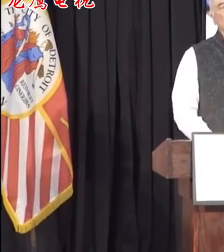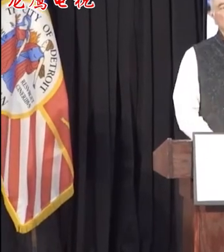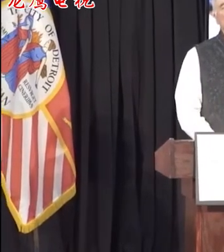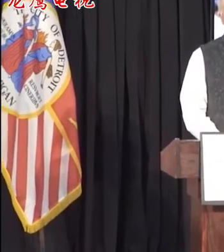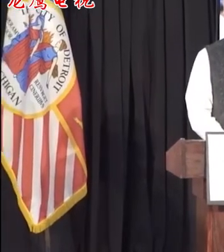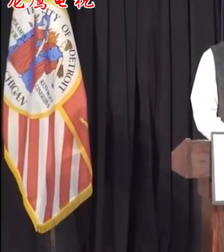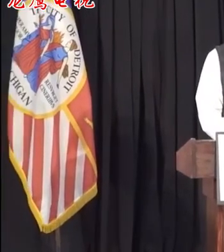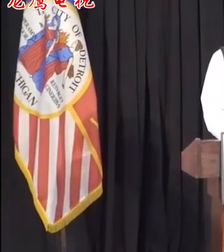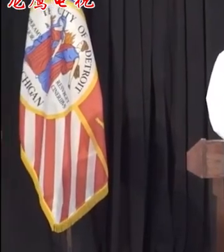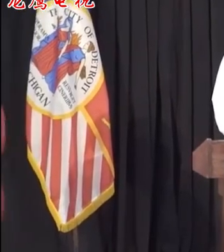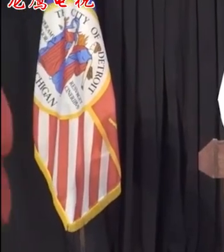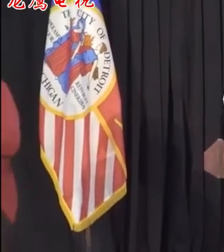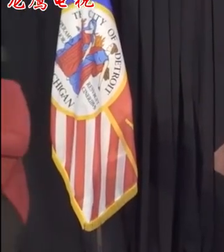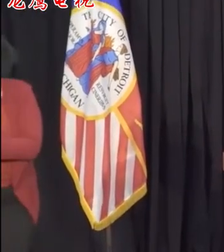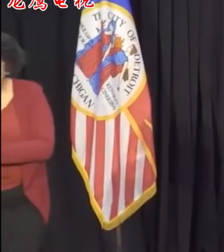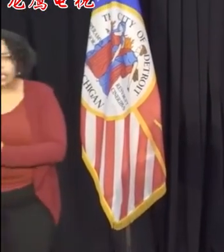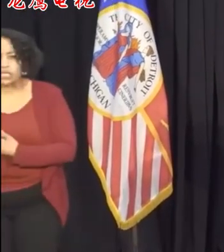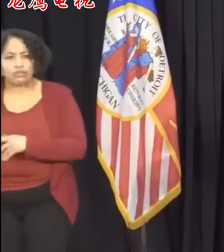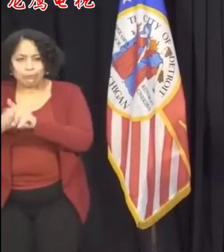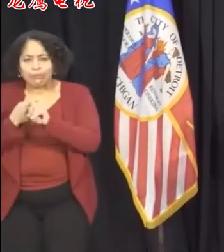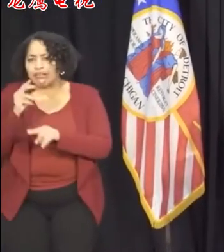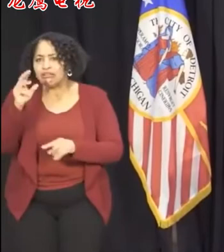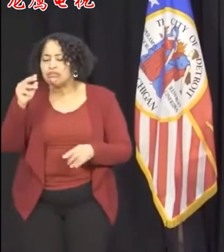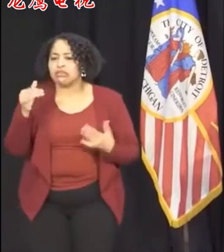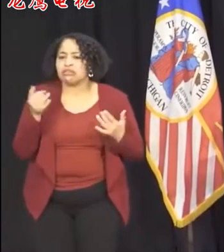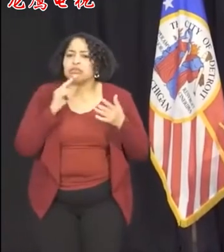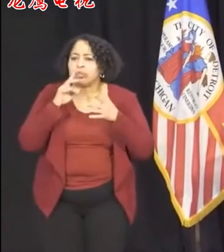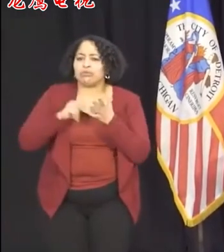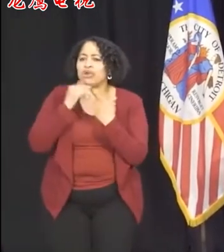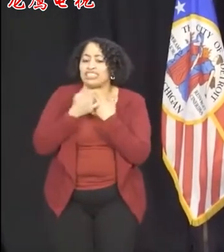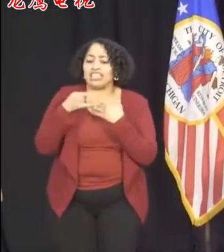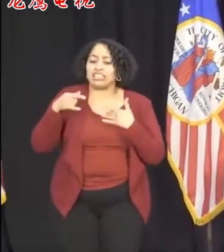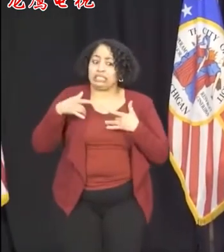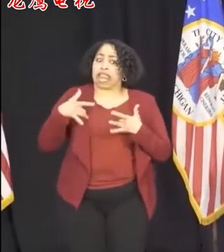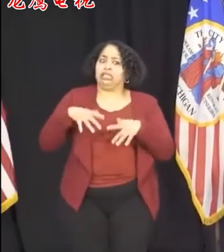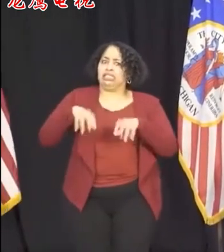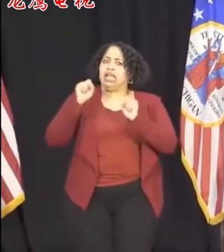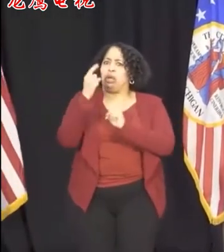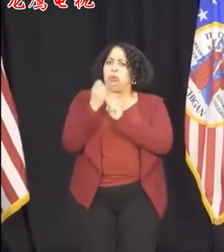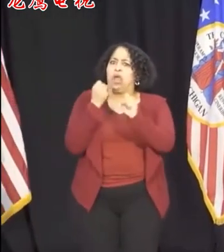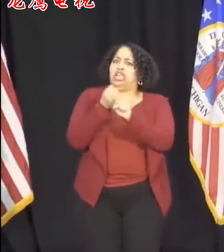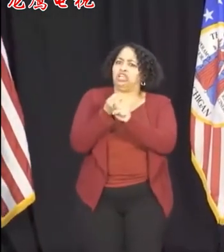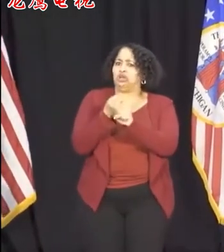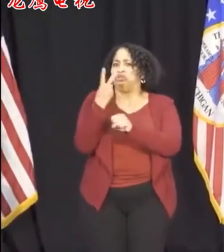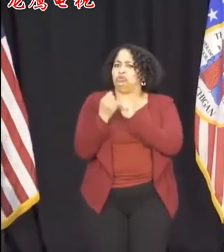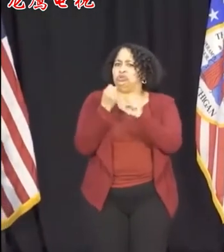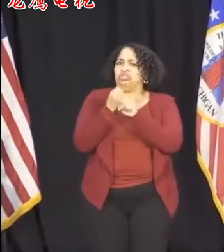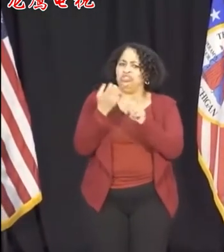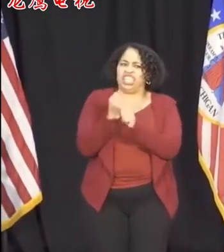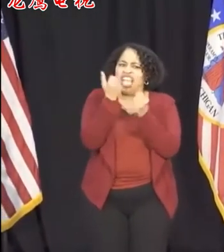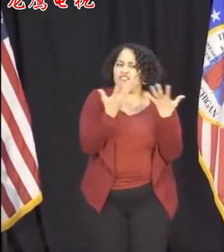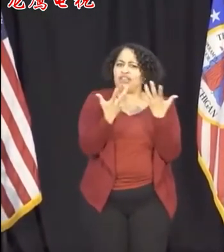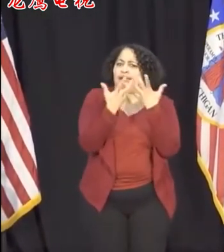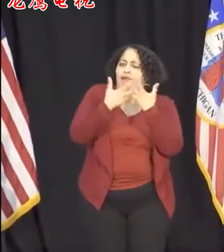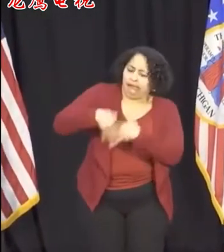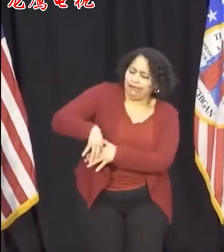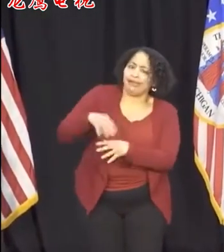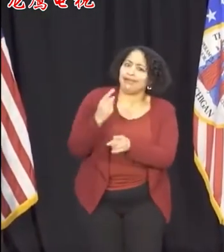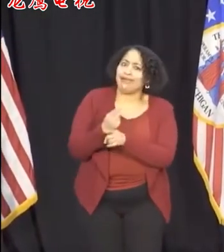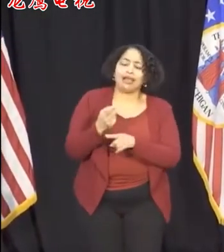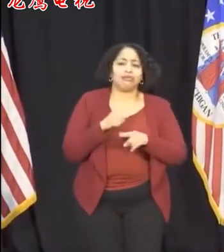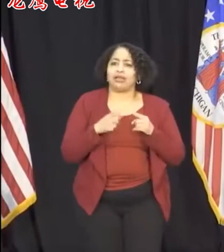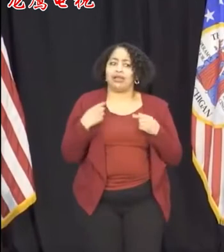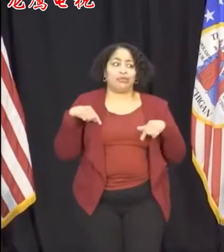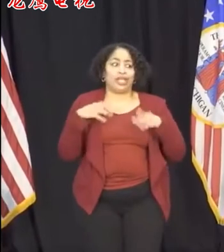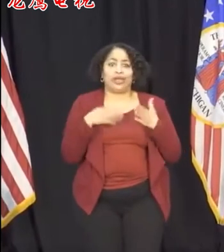months. I would say this is a project where typically it could take a year or two to pull off, to get everybody aligned and then to execute.